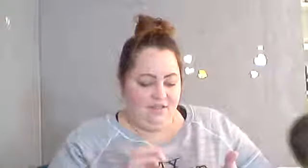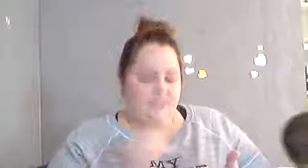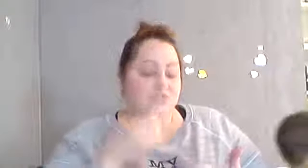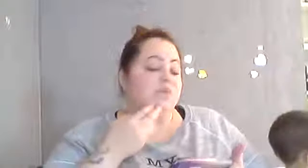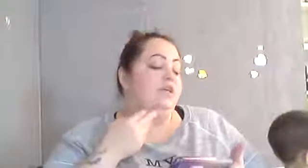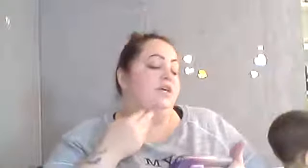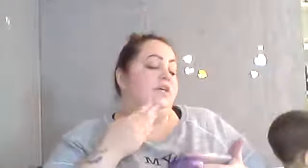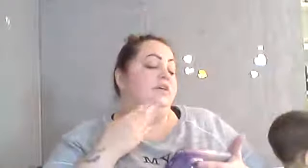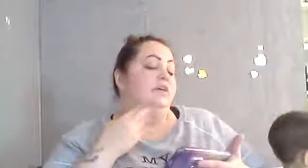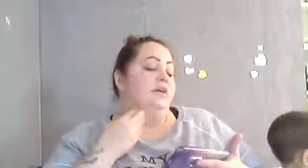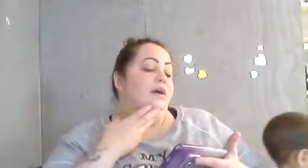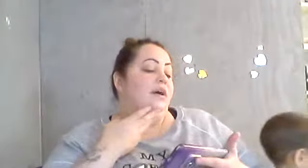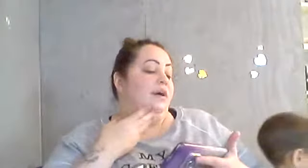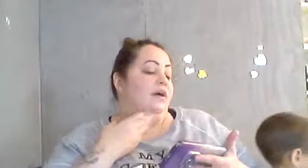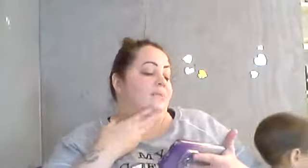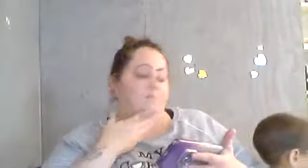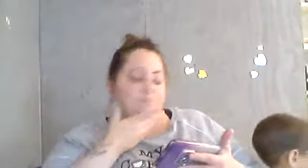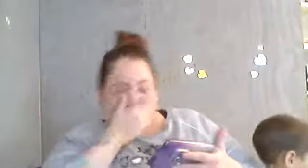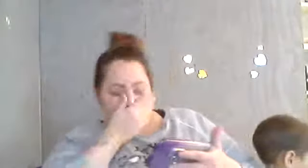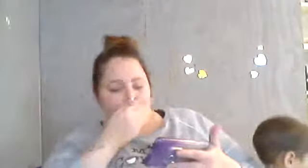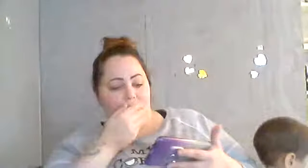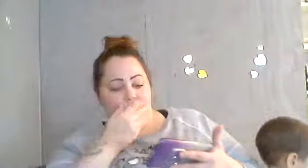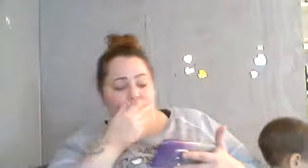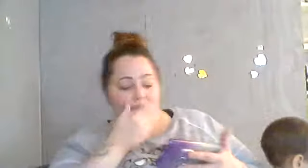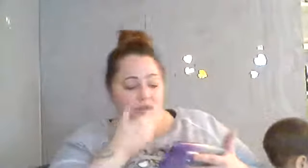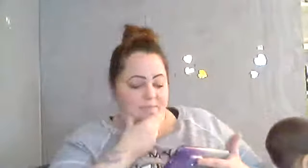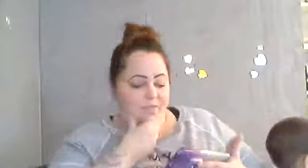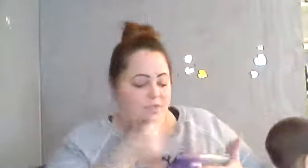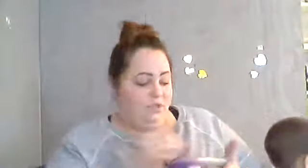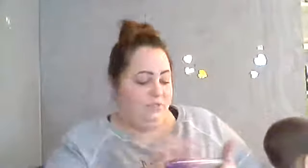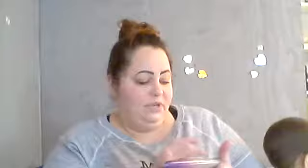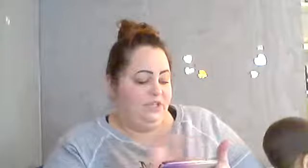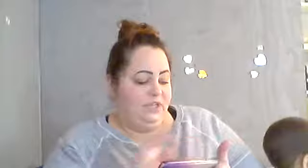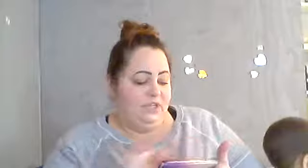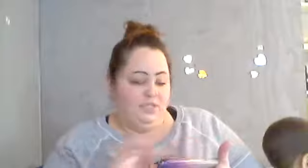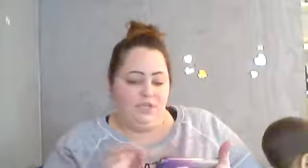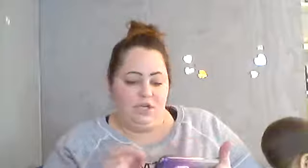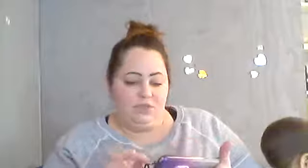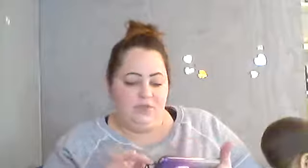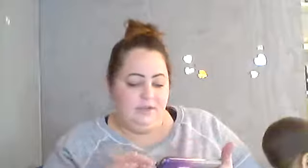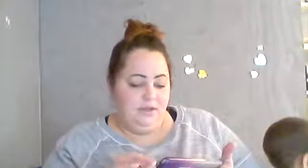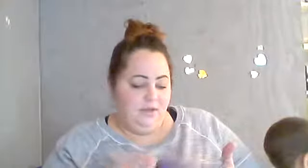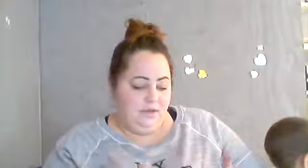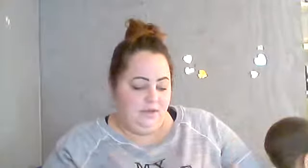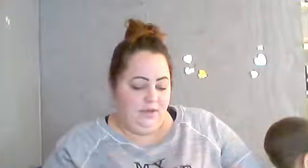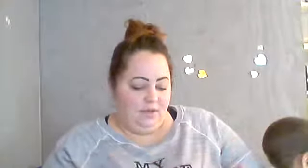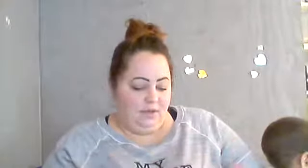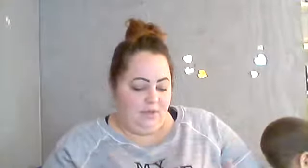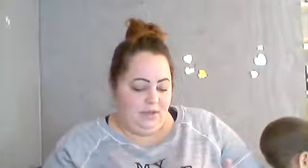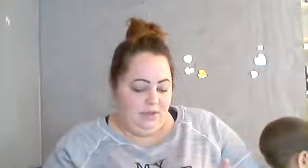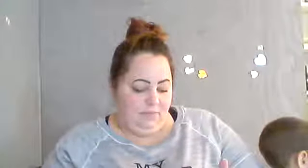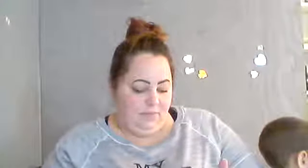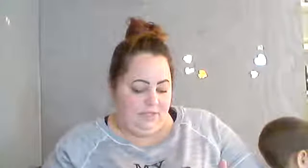this is really good. It says Dr. Bill, so I'm pretty sure he has a doctorate. Let's